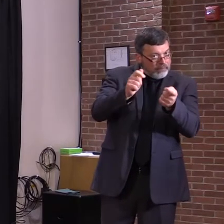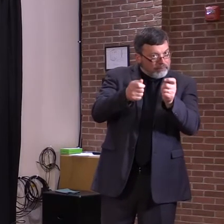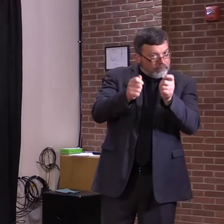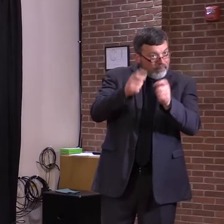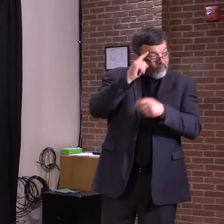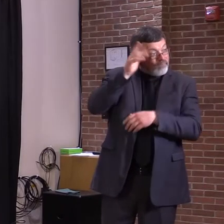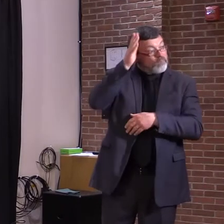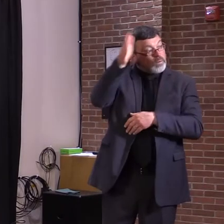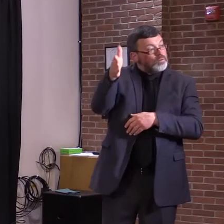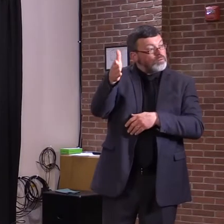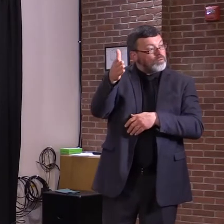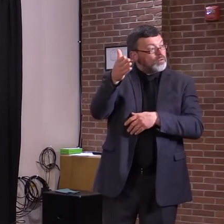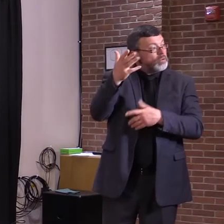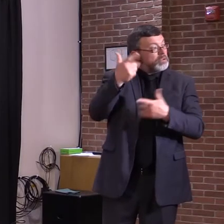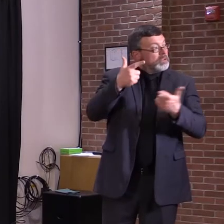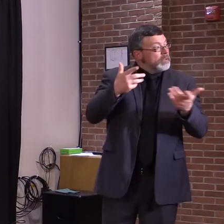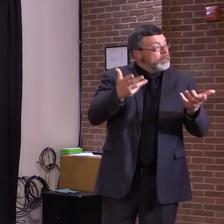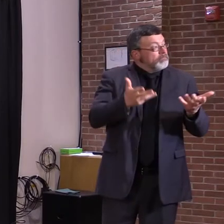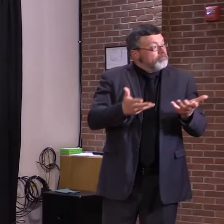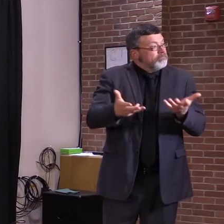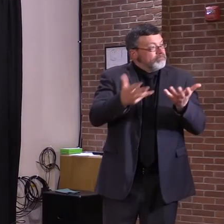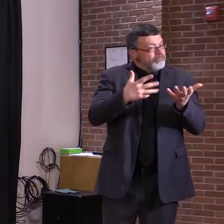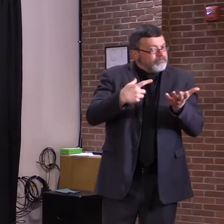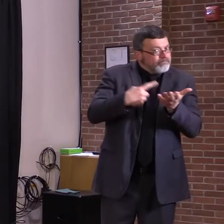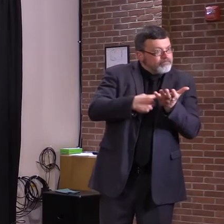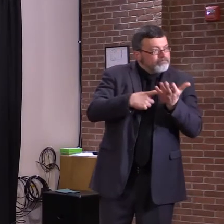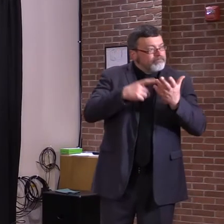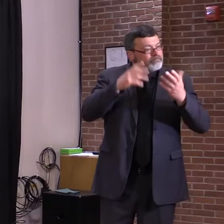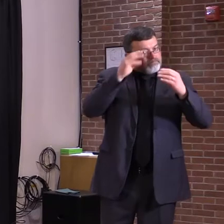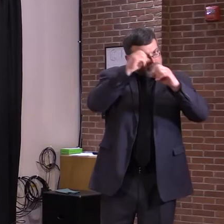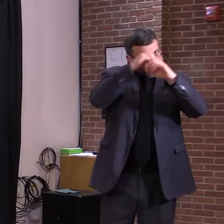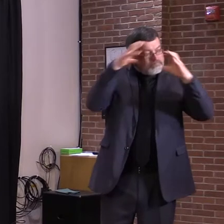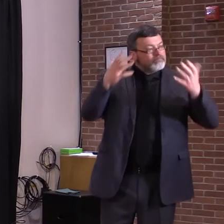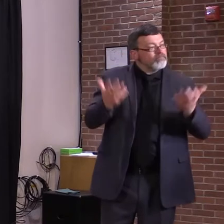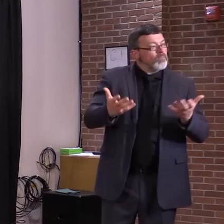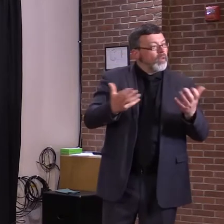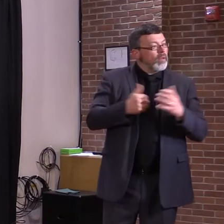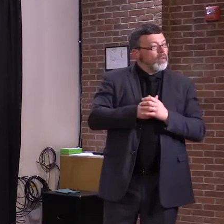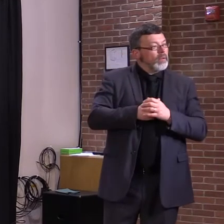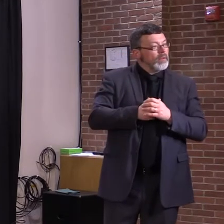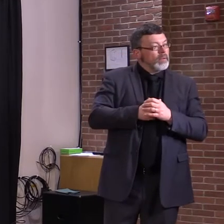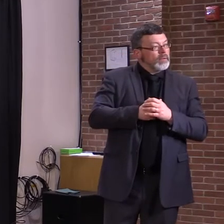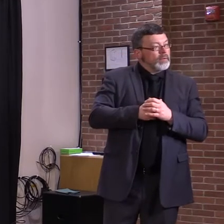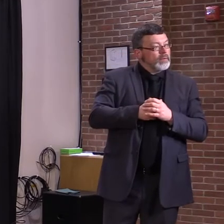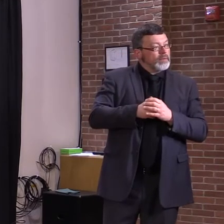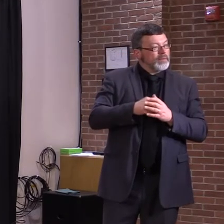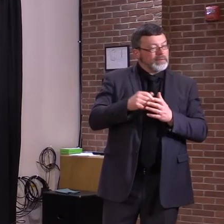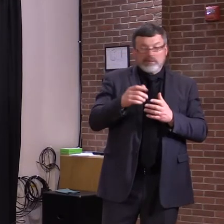that, but I haven't heard any outcry from the commission or commissioner